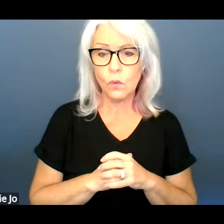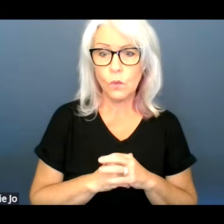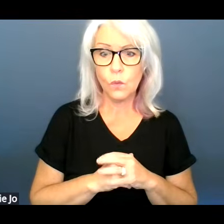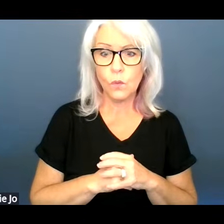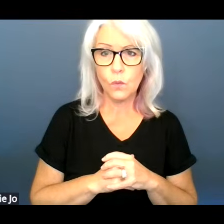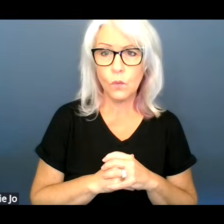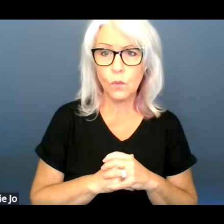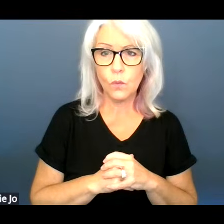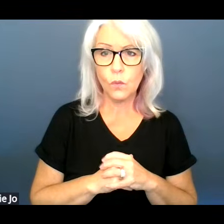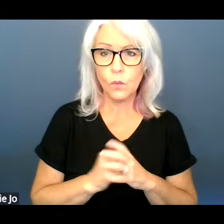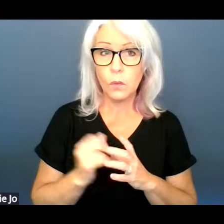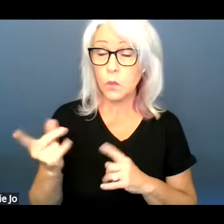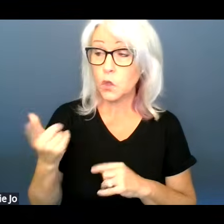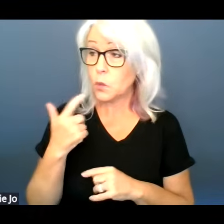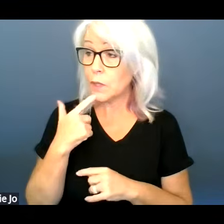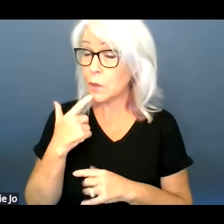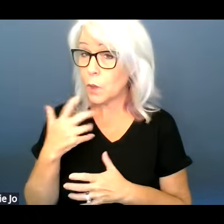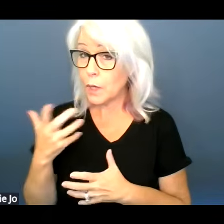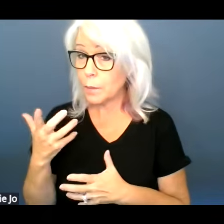I'm sorry.